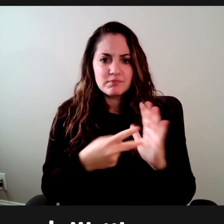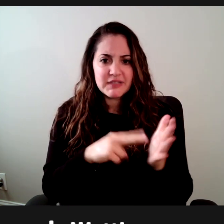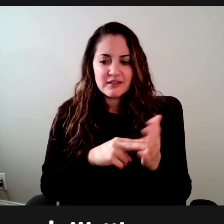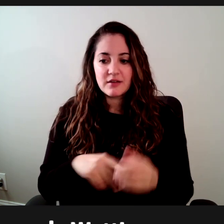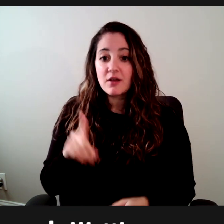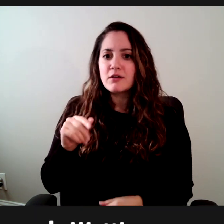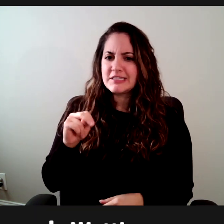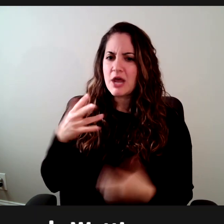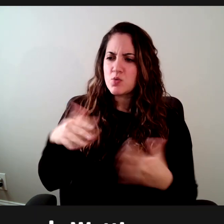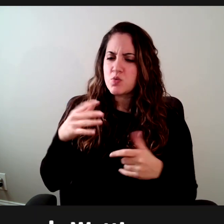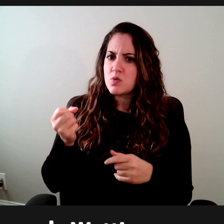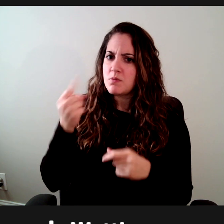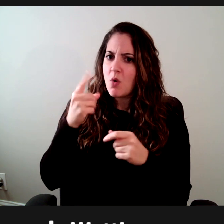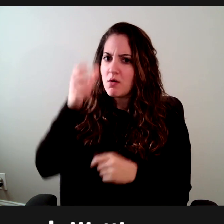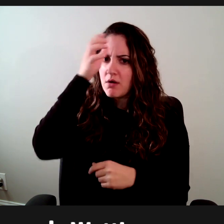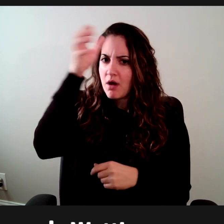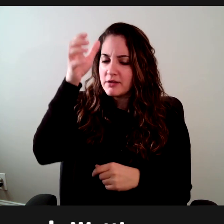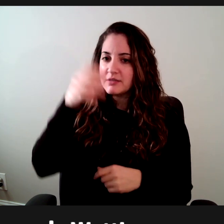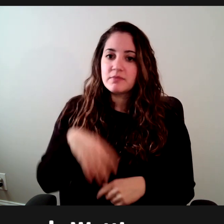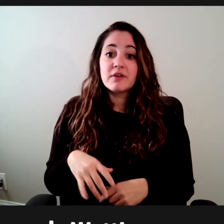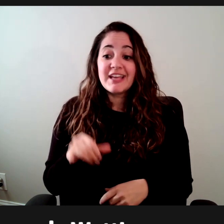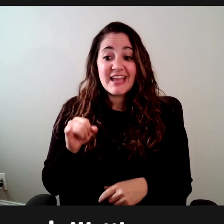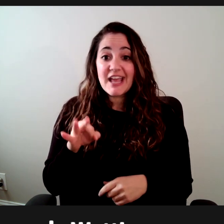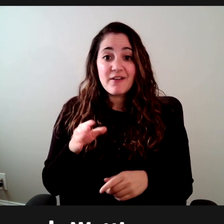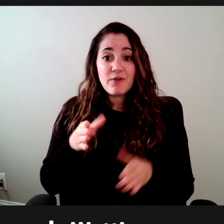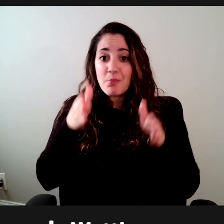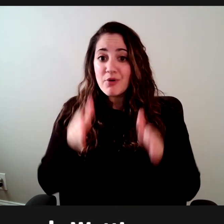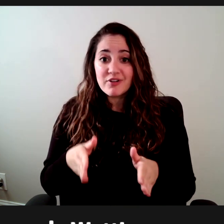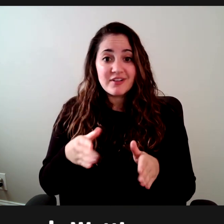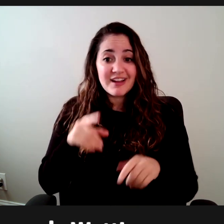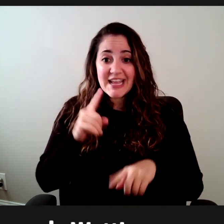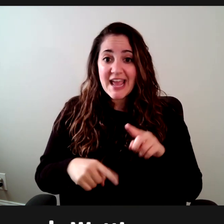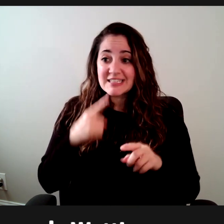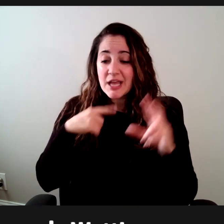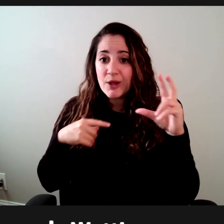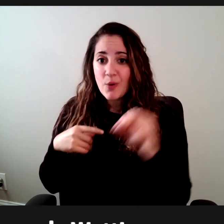concept. The way I heard that was, if there can be no,